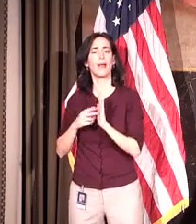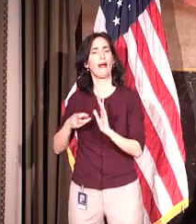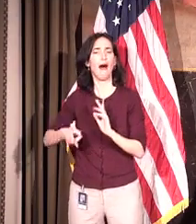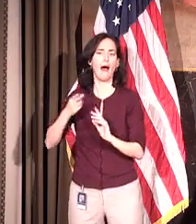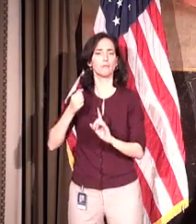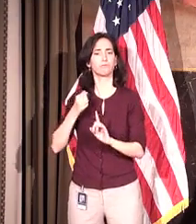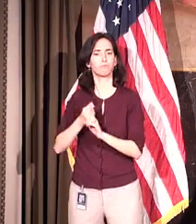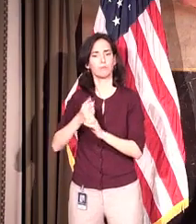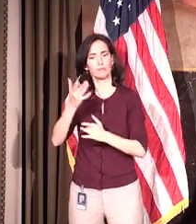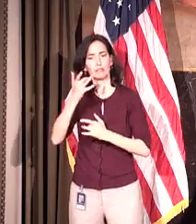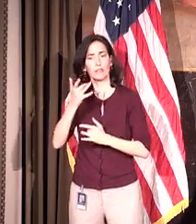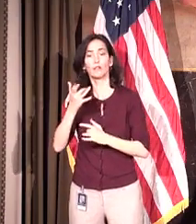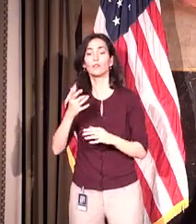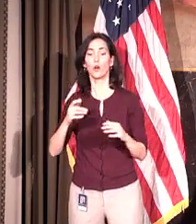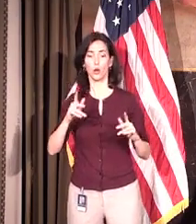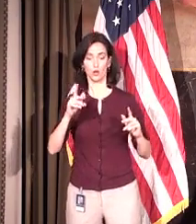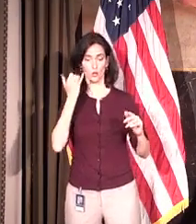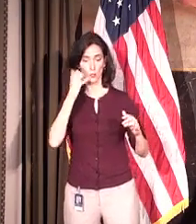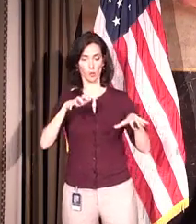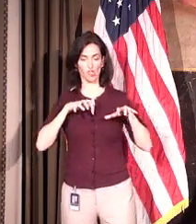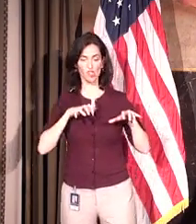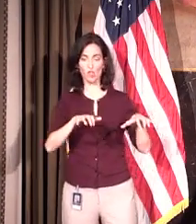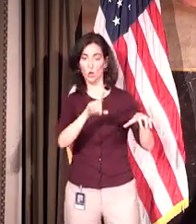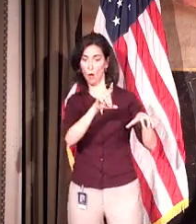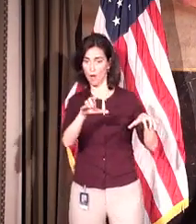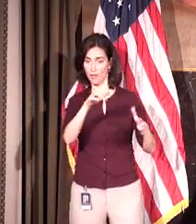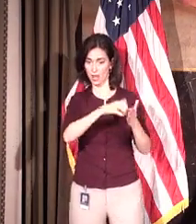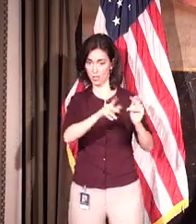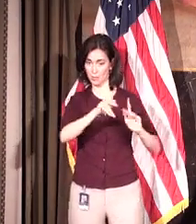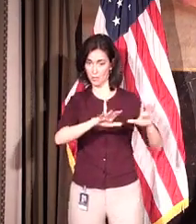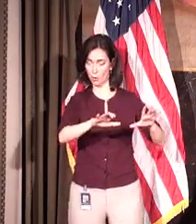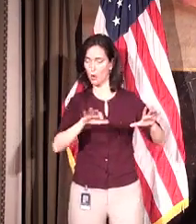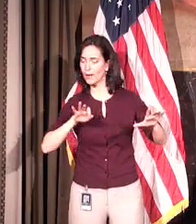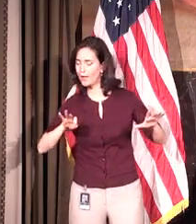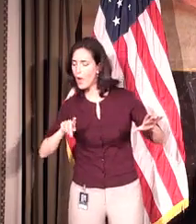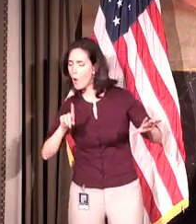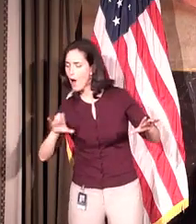out of 100,000 in population over the last 7 days.